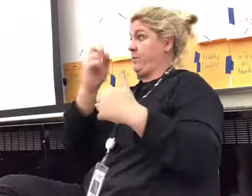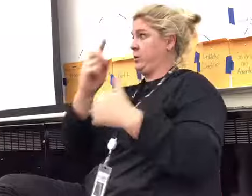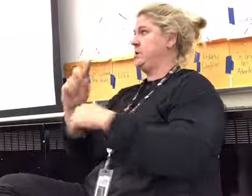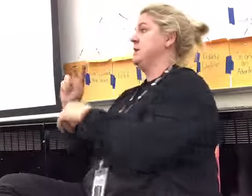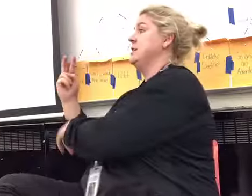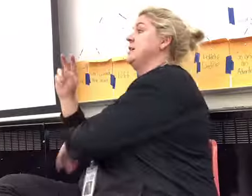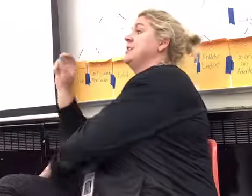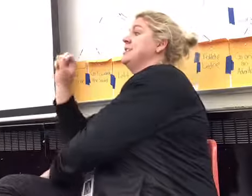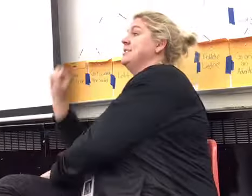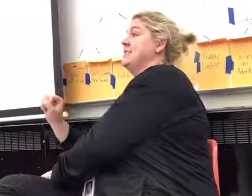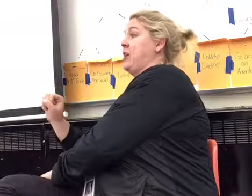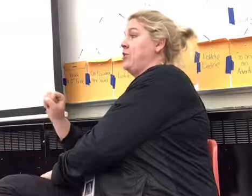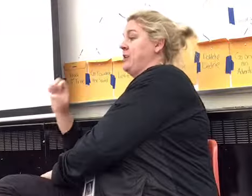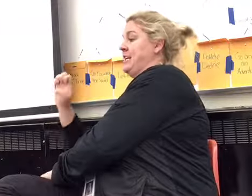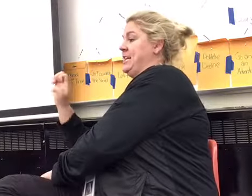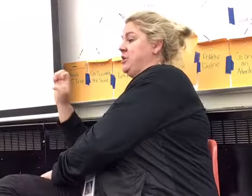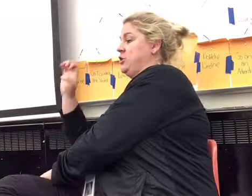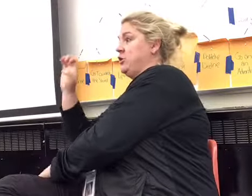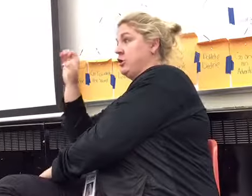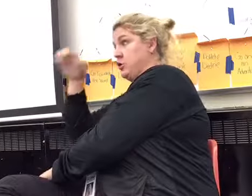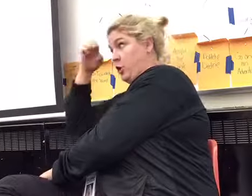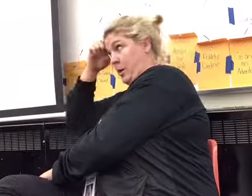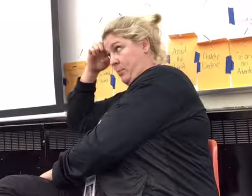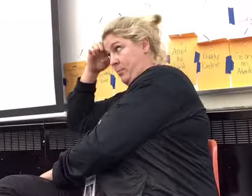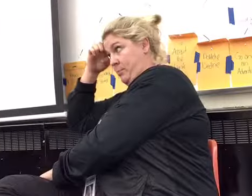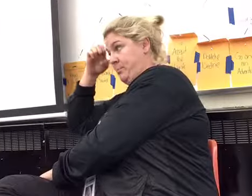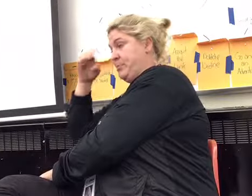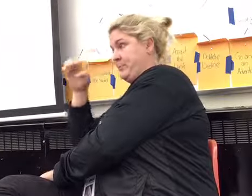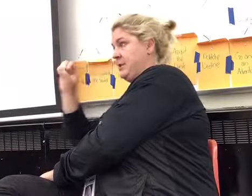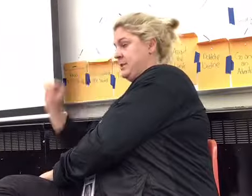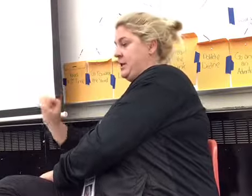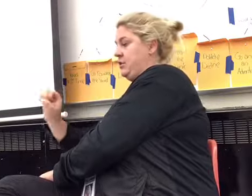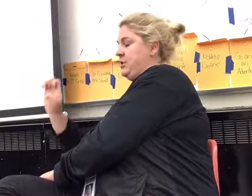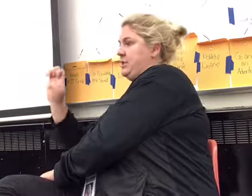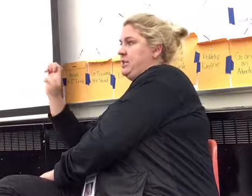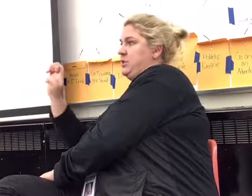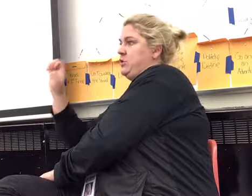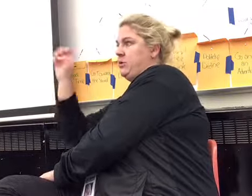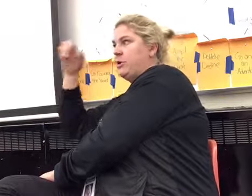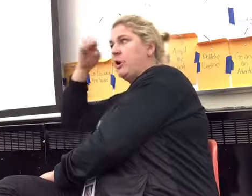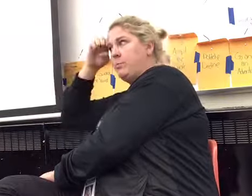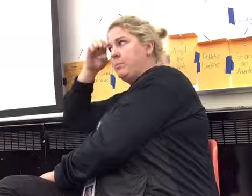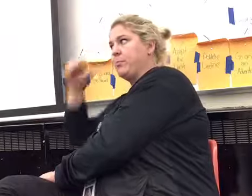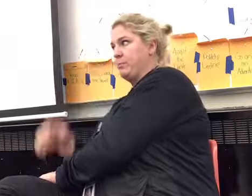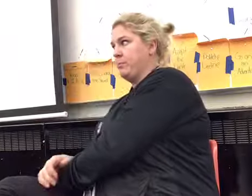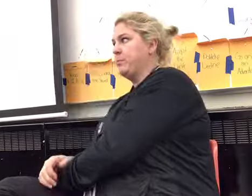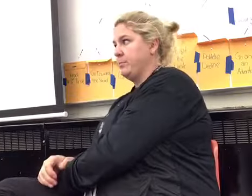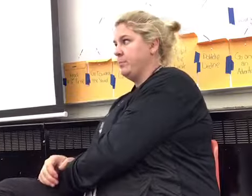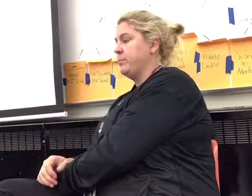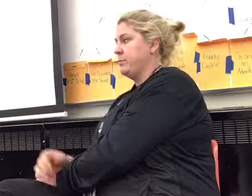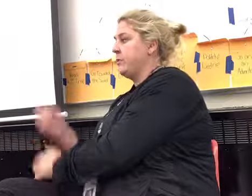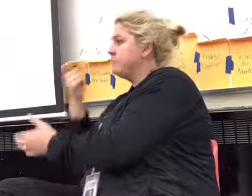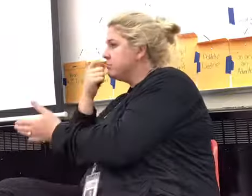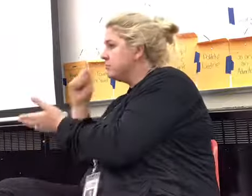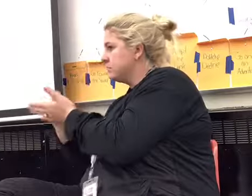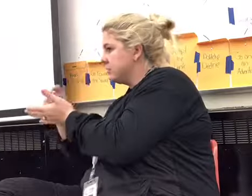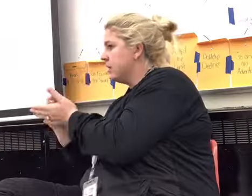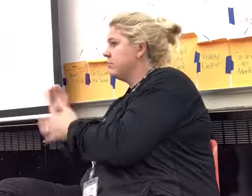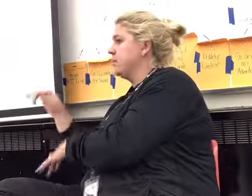and Eastern Europe. And I would highlight or underline that. Southern and Eastern Europe. And in particular, know that